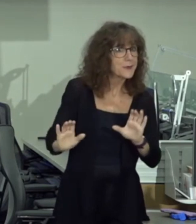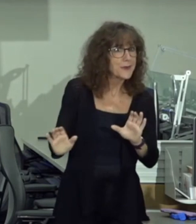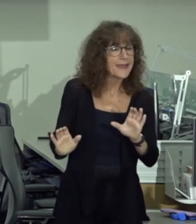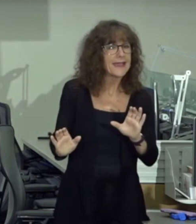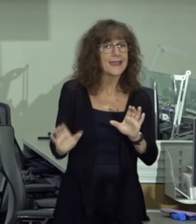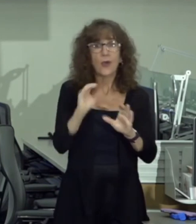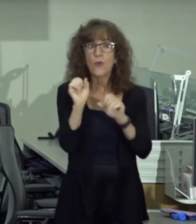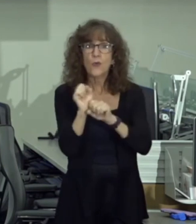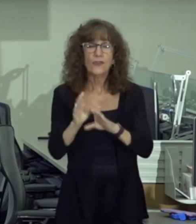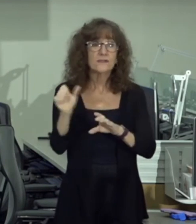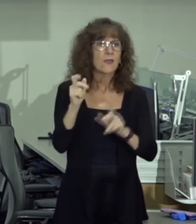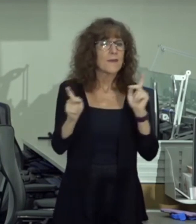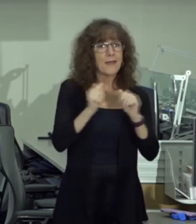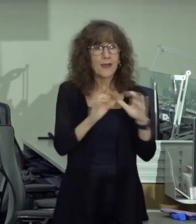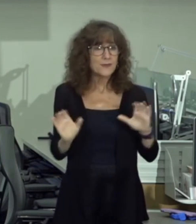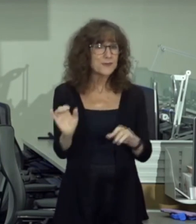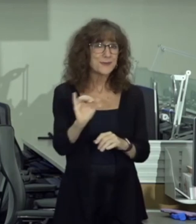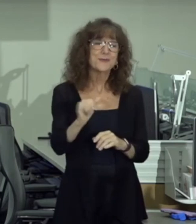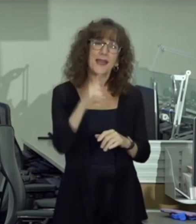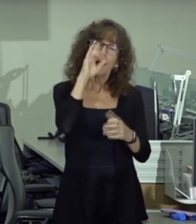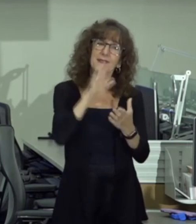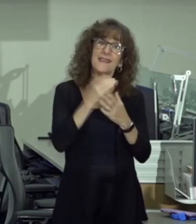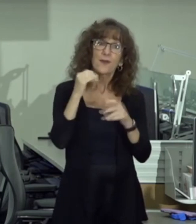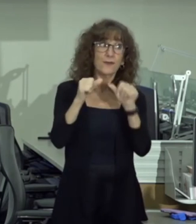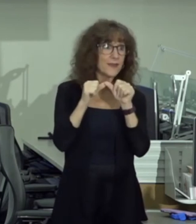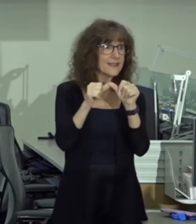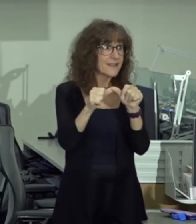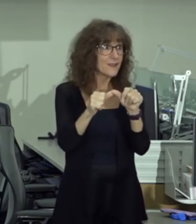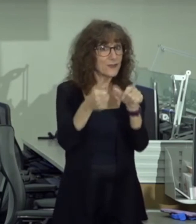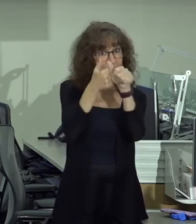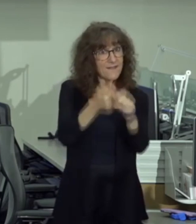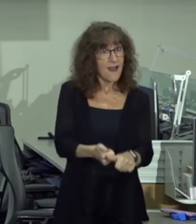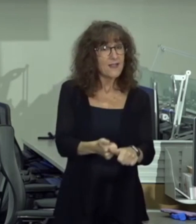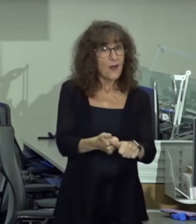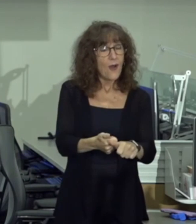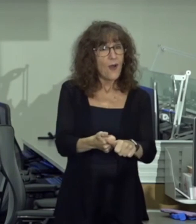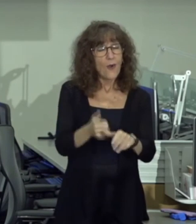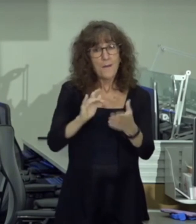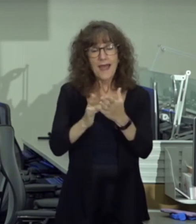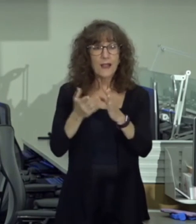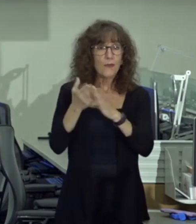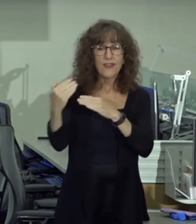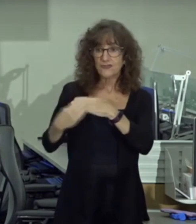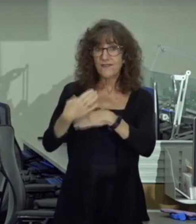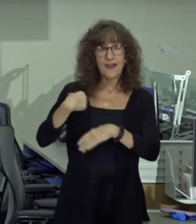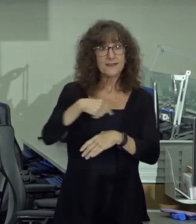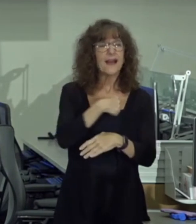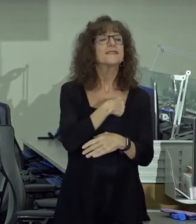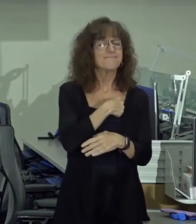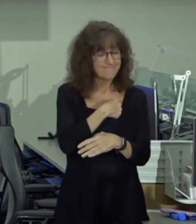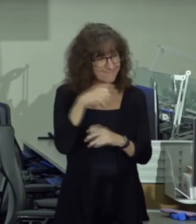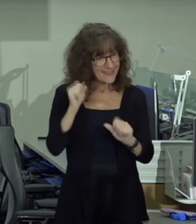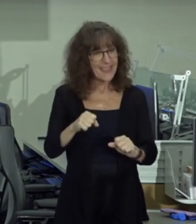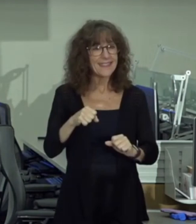our colleagues and others fare as well. And I believe that if we continue to adhere to the advice of the medical professionals, we're going to be able to